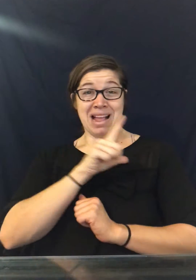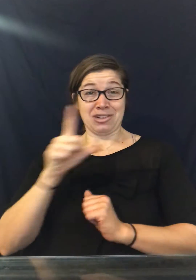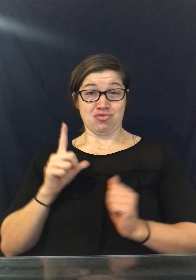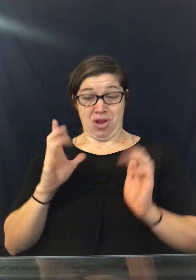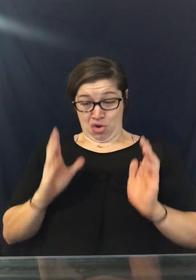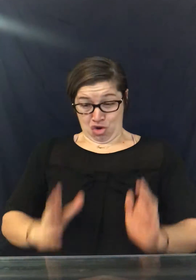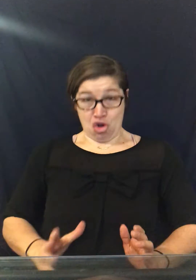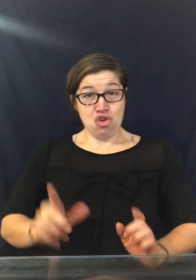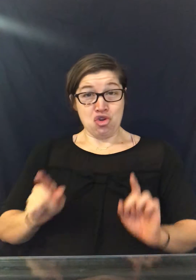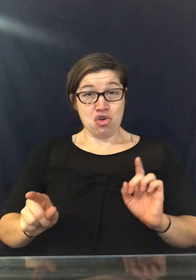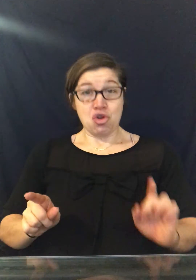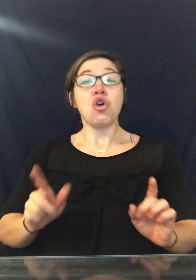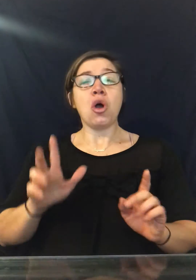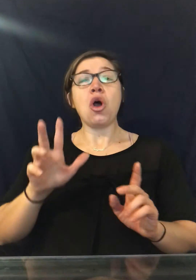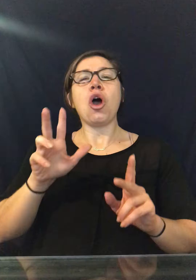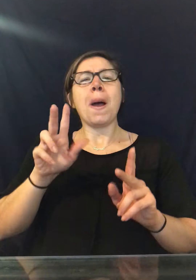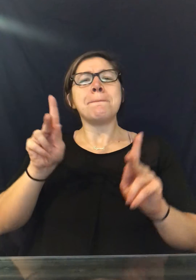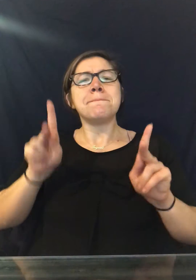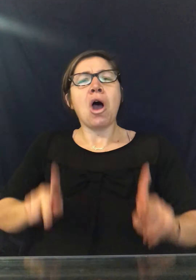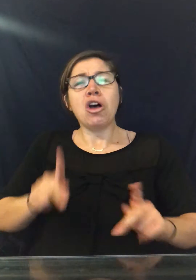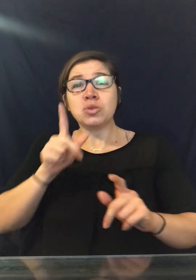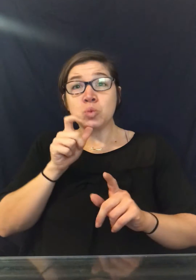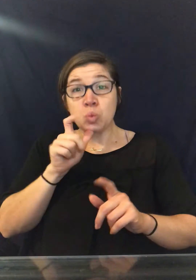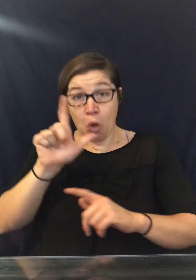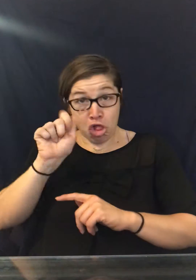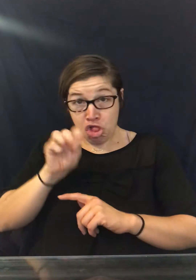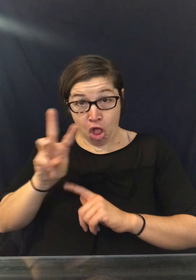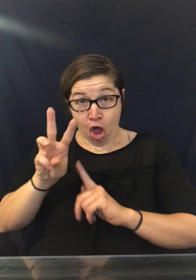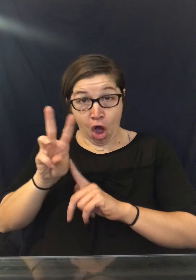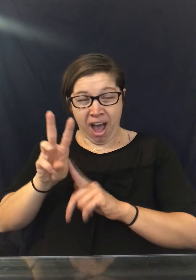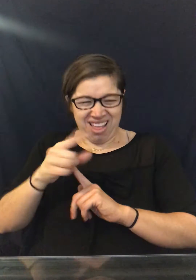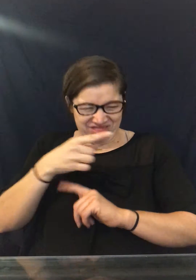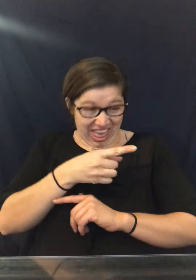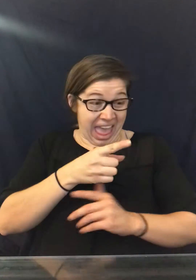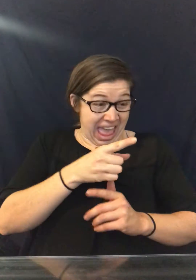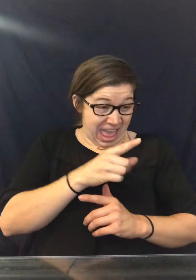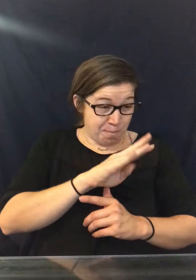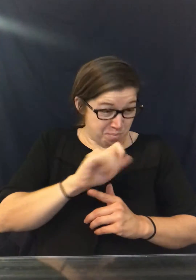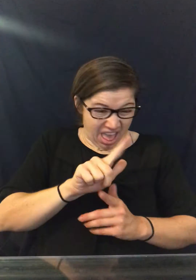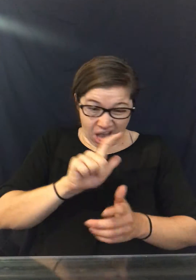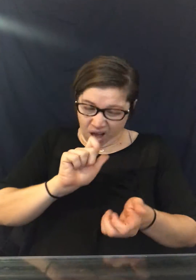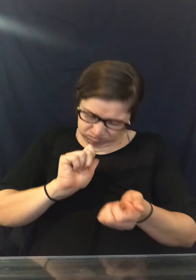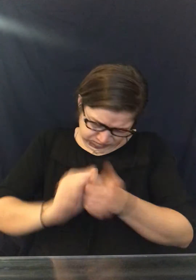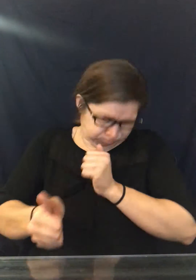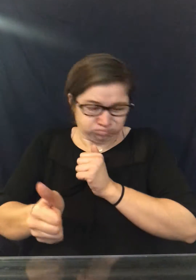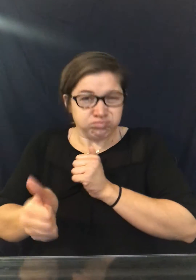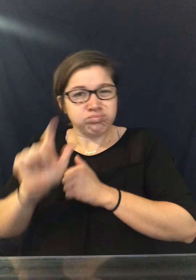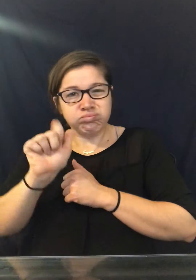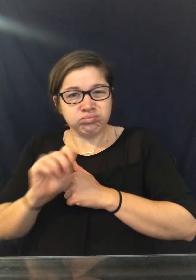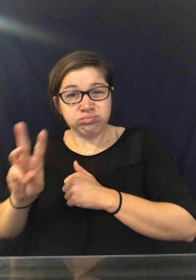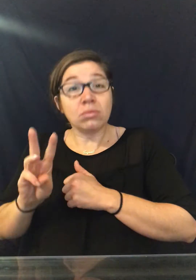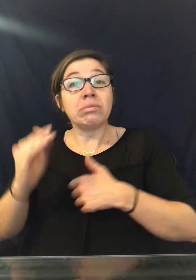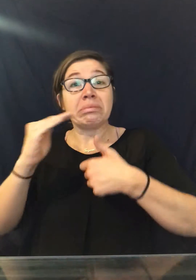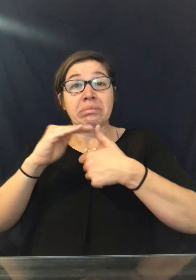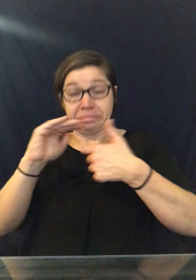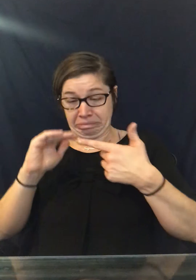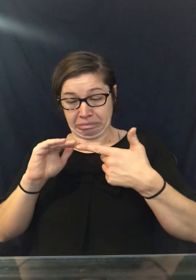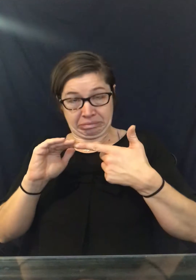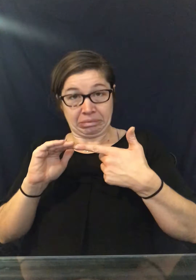right, we'll call someone, you are a legislator. Legislation is another name for the laws that they make.